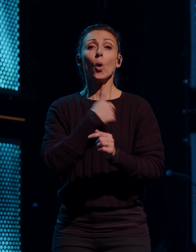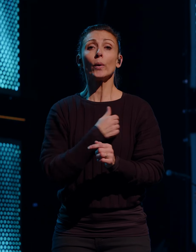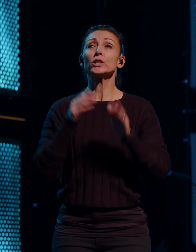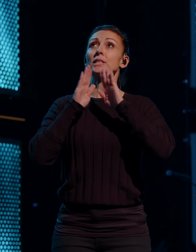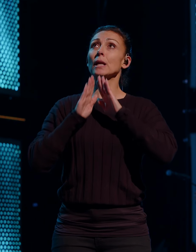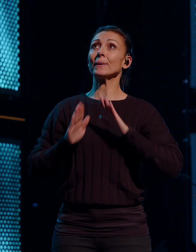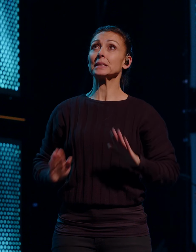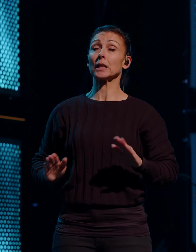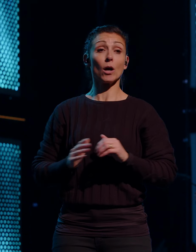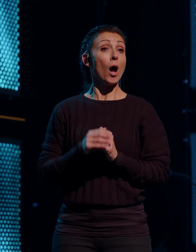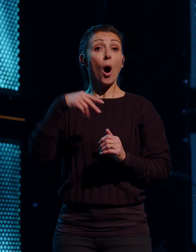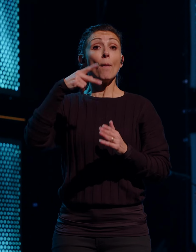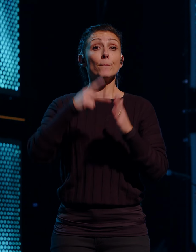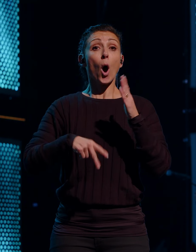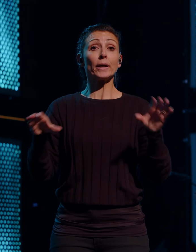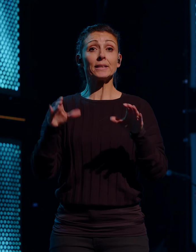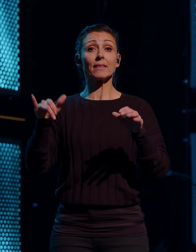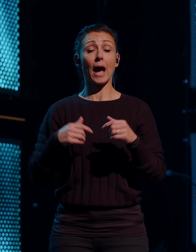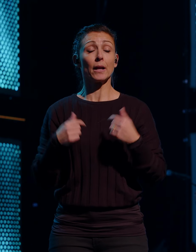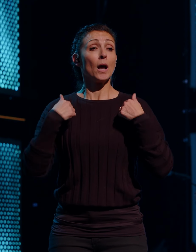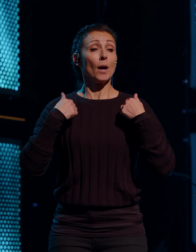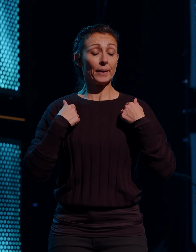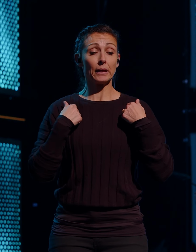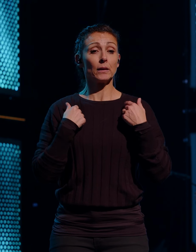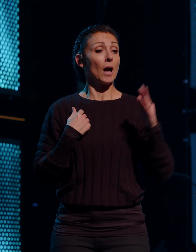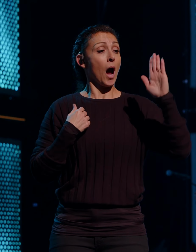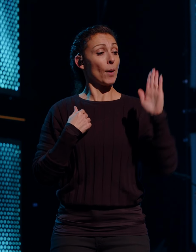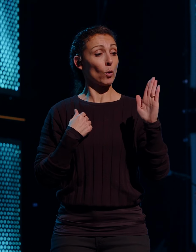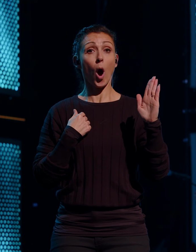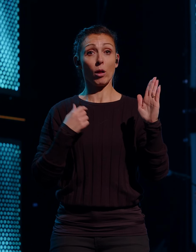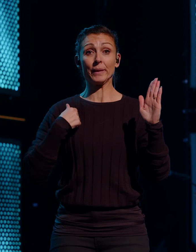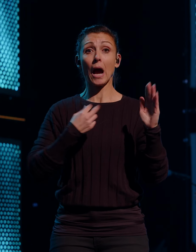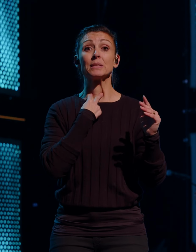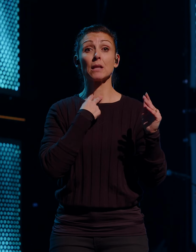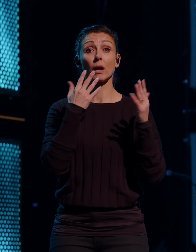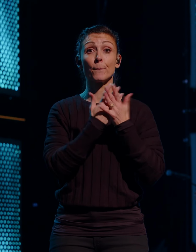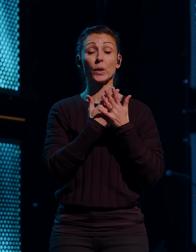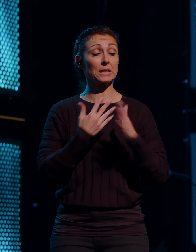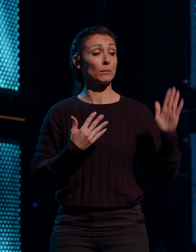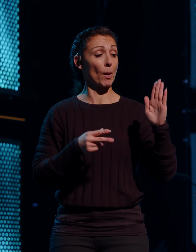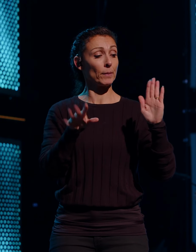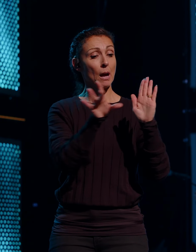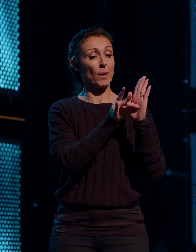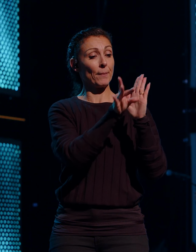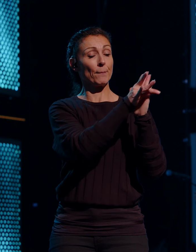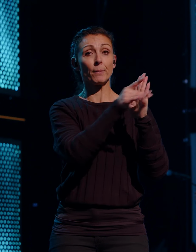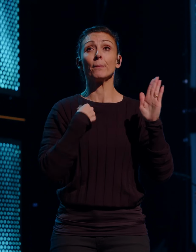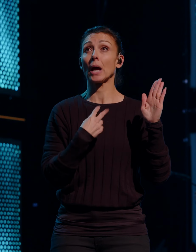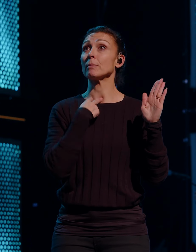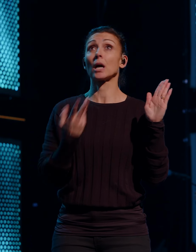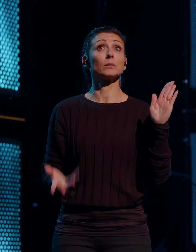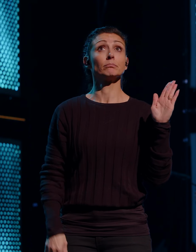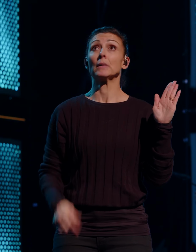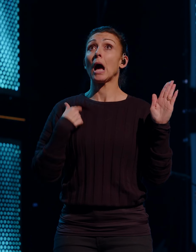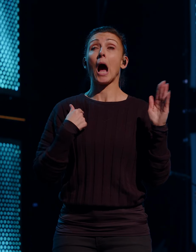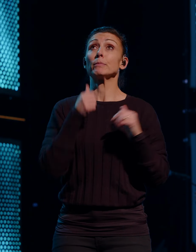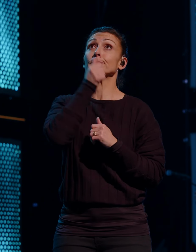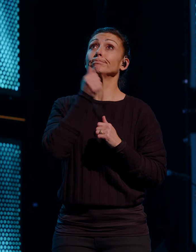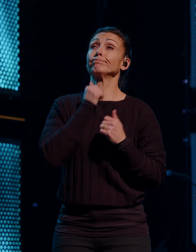he's like, I hear you, Lord. You know, I'm in the stocks and I'm still. Like, I need you to fight for me right now. Deuteronomy 24 says, "For the Lord your God is he